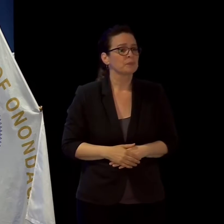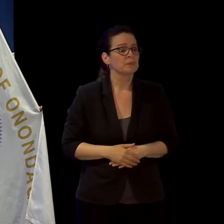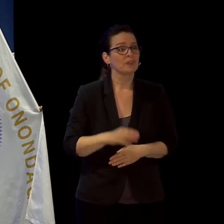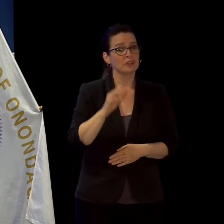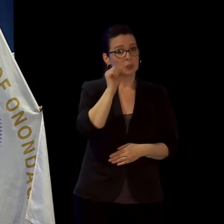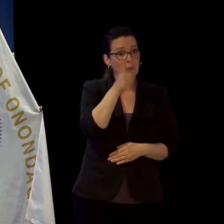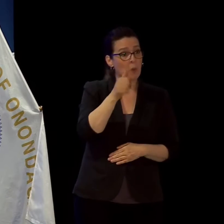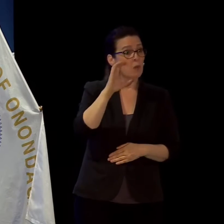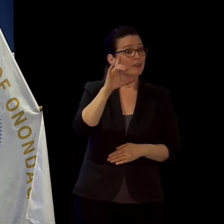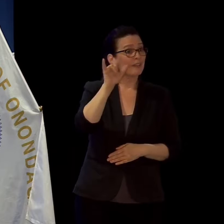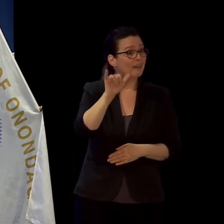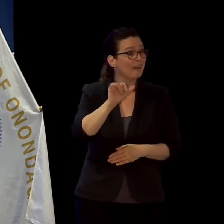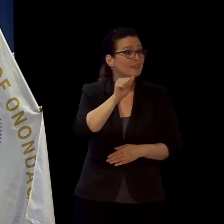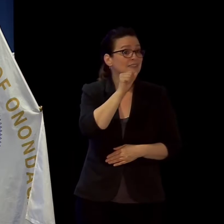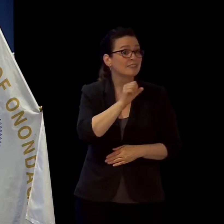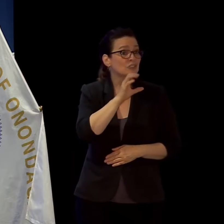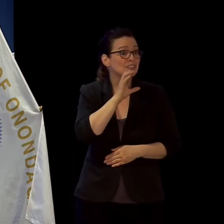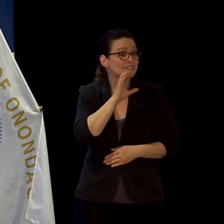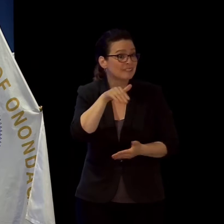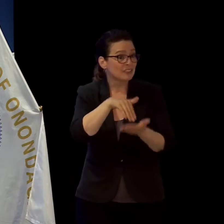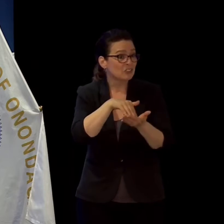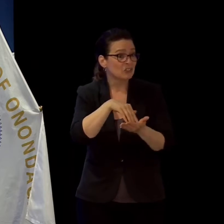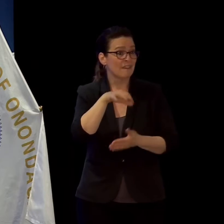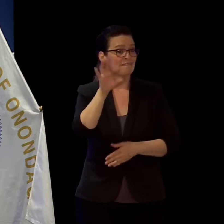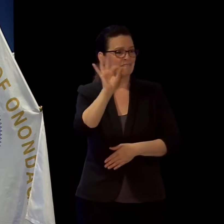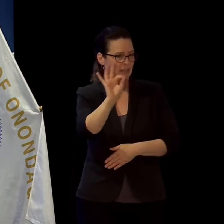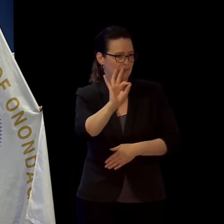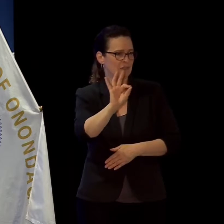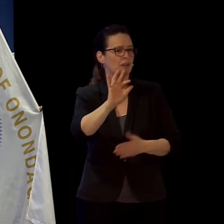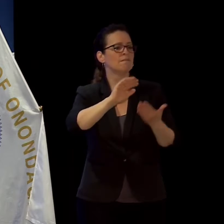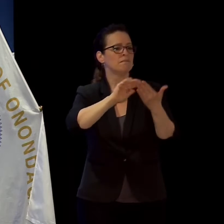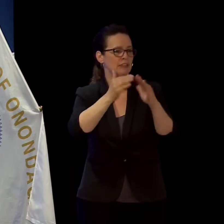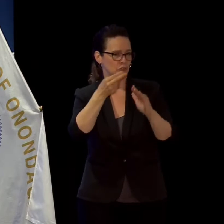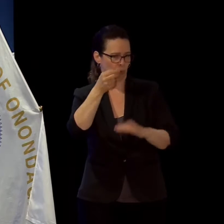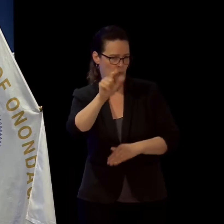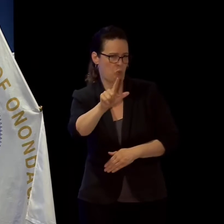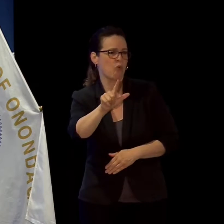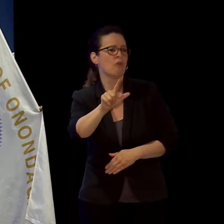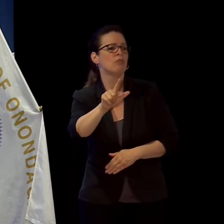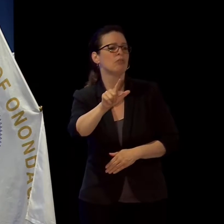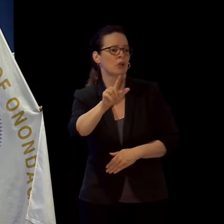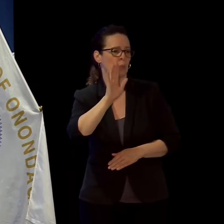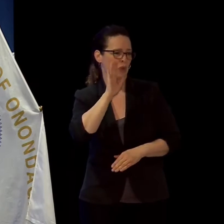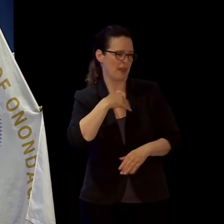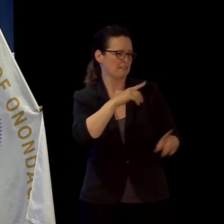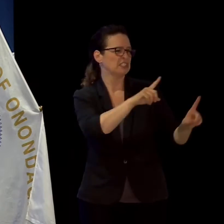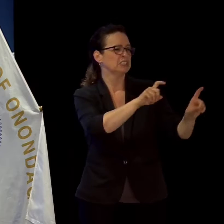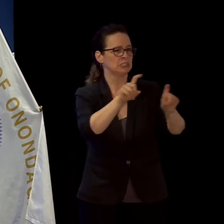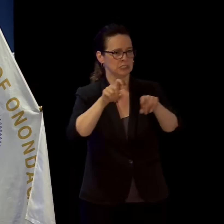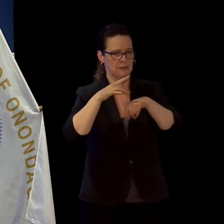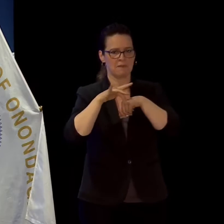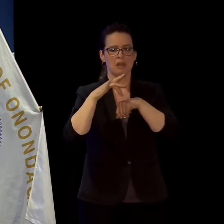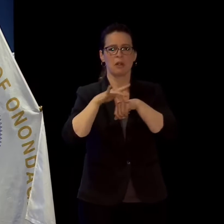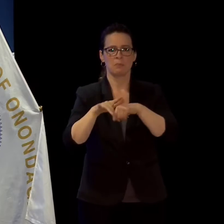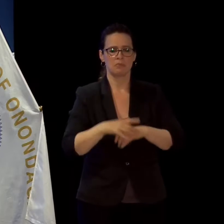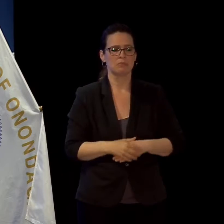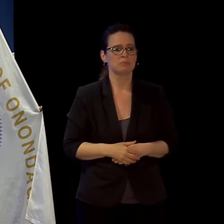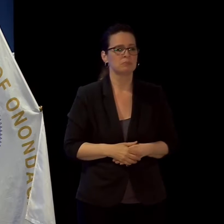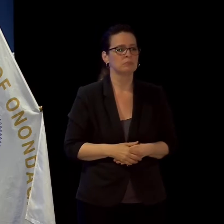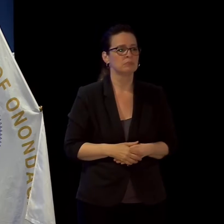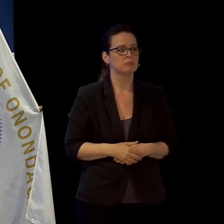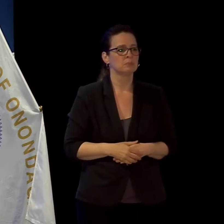Hall. But overall, where we are is we're in a good spot. We've had roughly 50% of